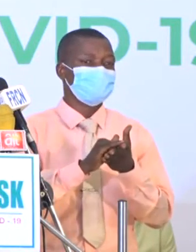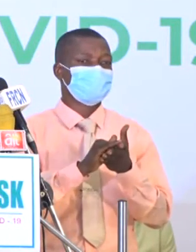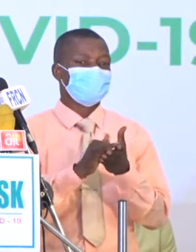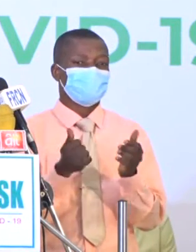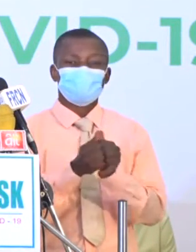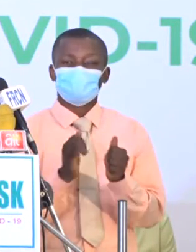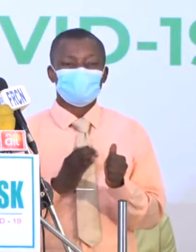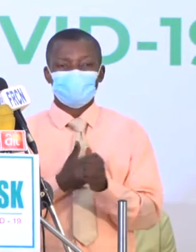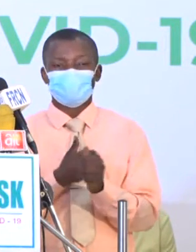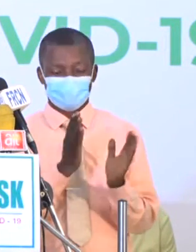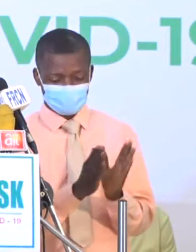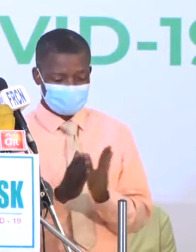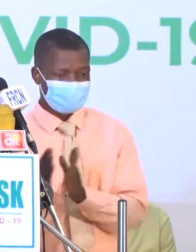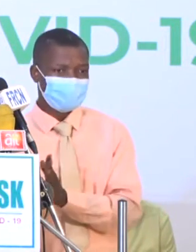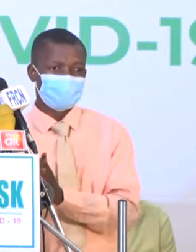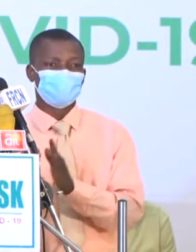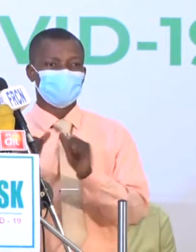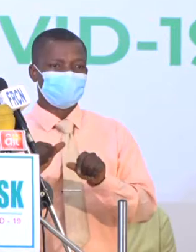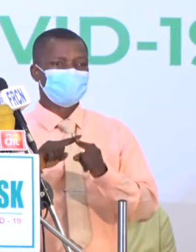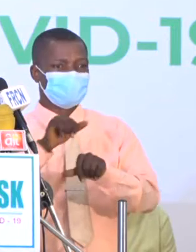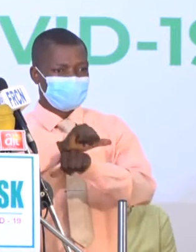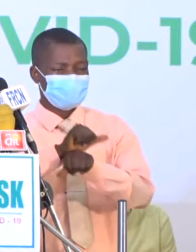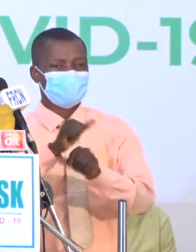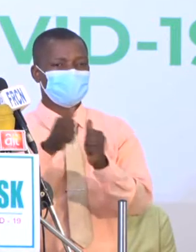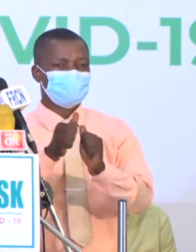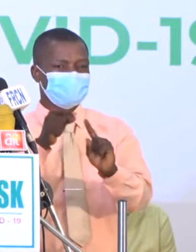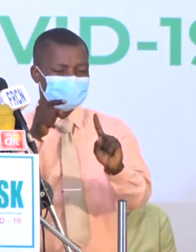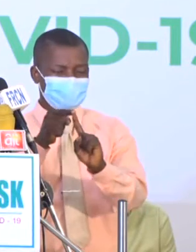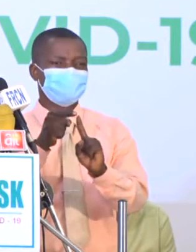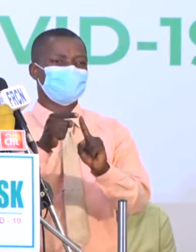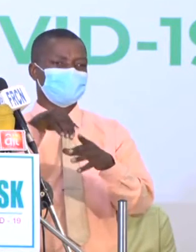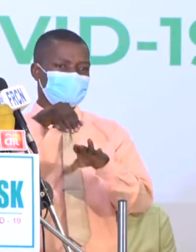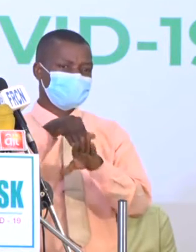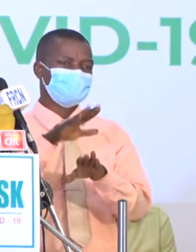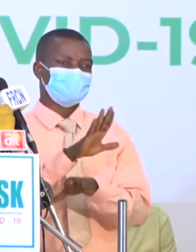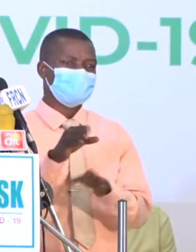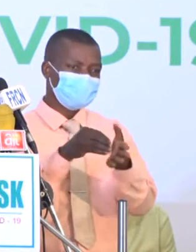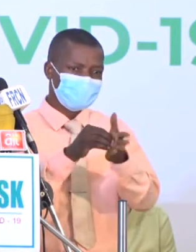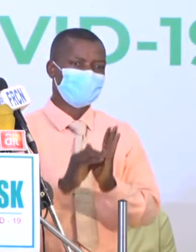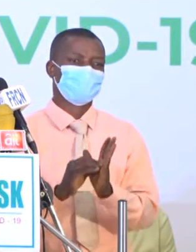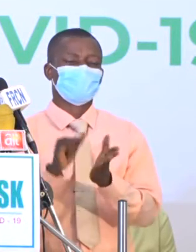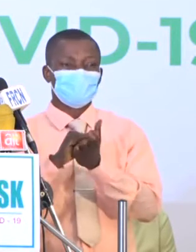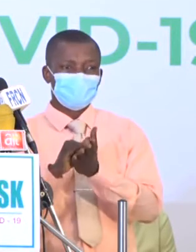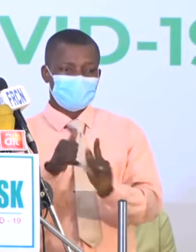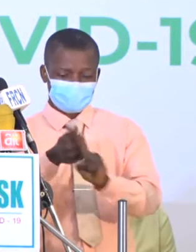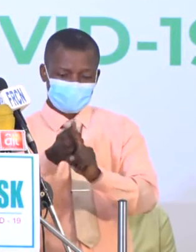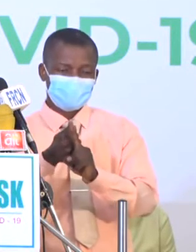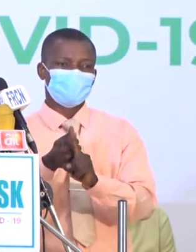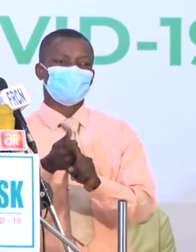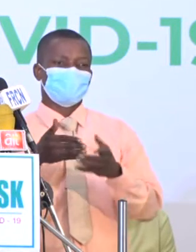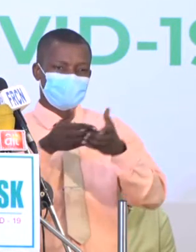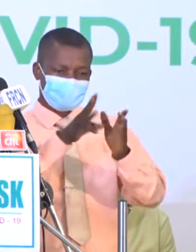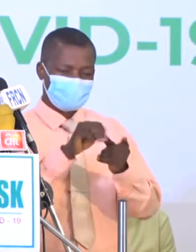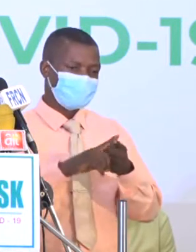be each assigned to a specific case manager in their home, who himself will be linked to a health